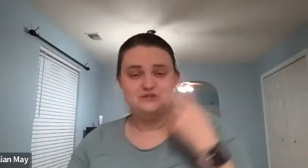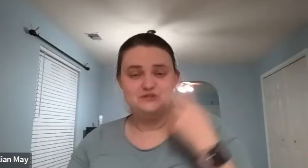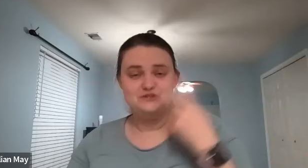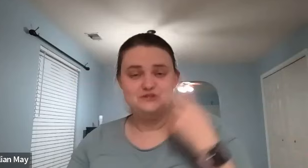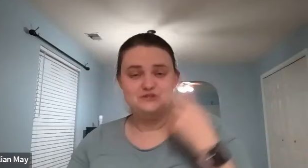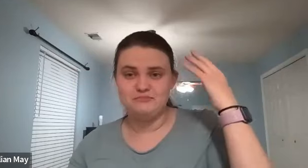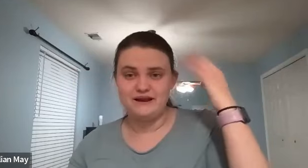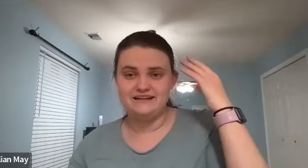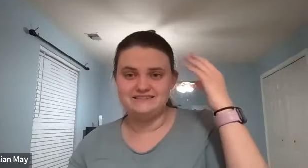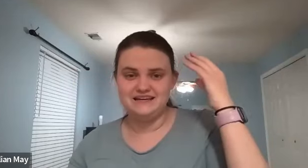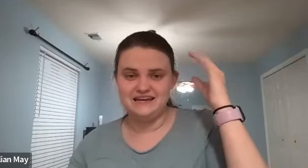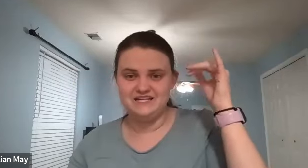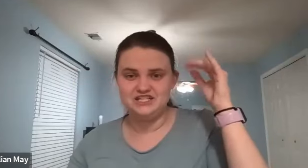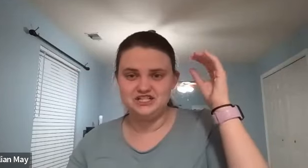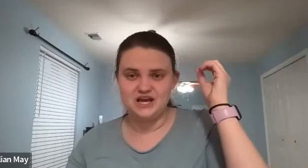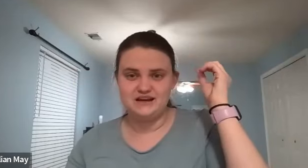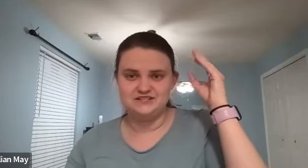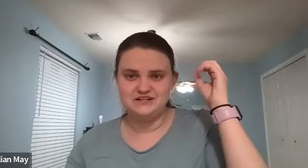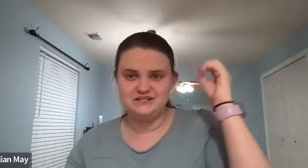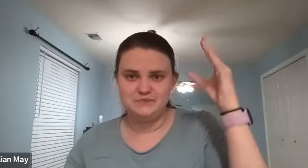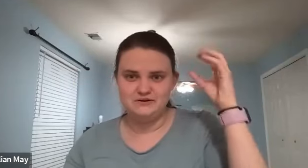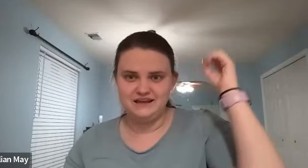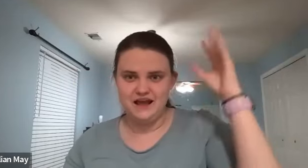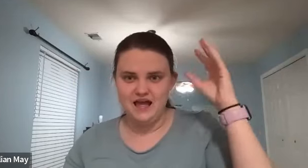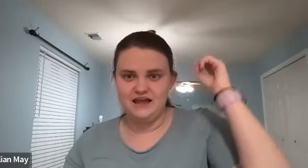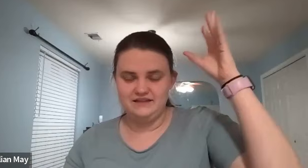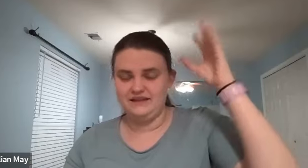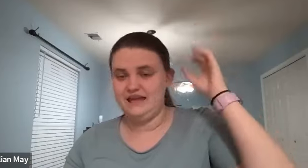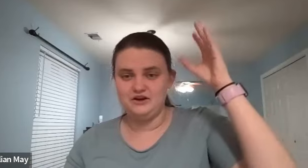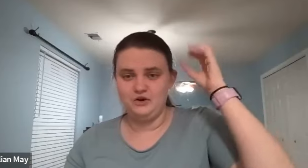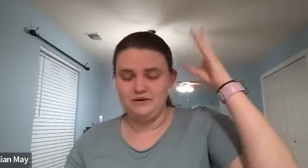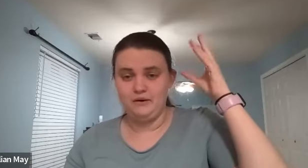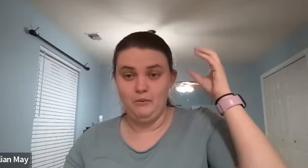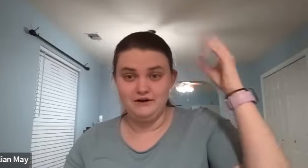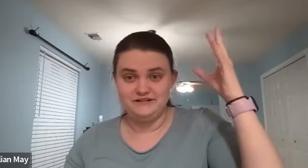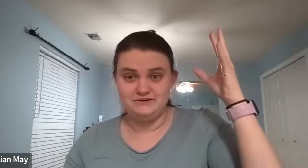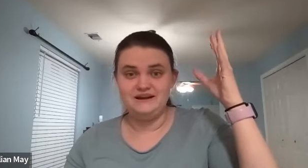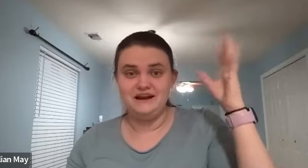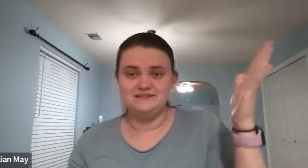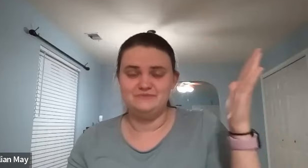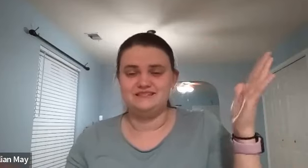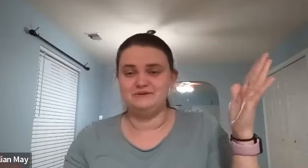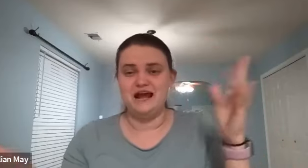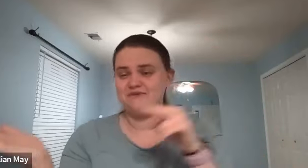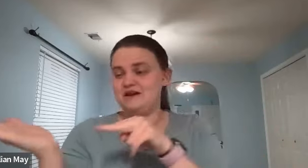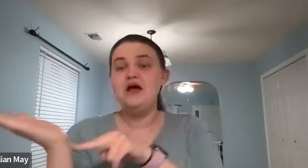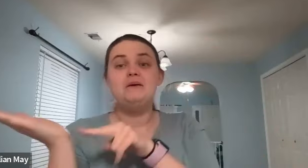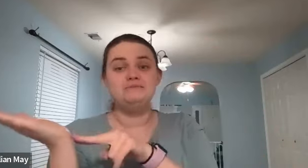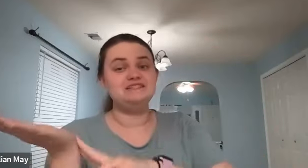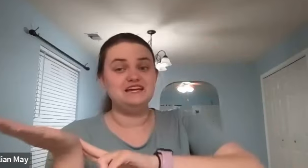I just freeze for a minute, stand. It's like my brain is like an engine, just kind of just sputtering like air, going like, what are we doing right now? That's basically what happened there. But